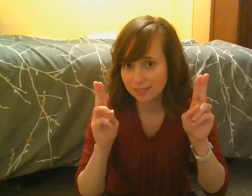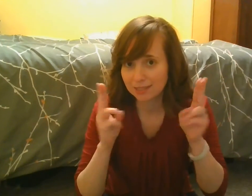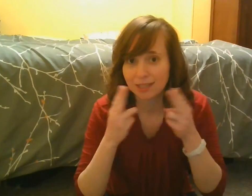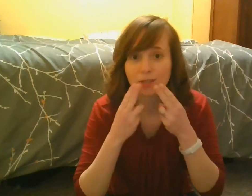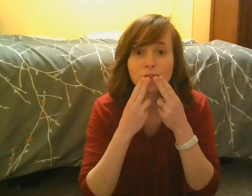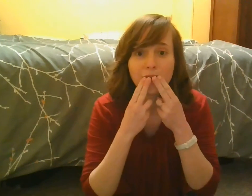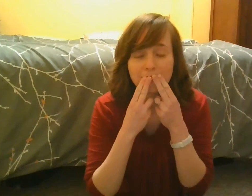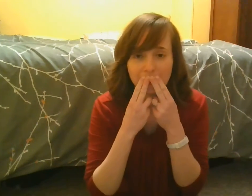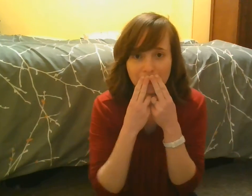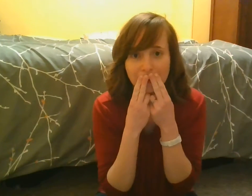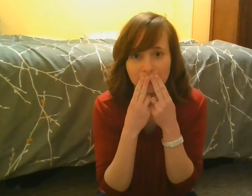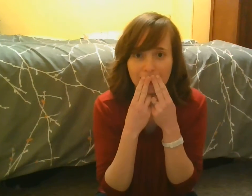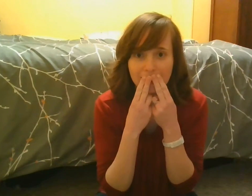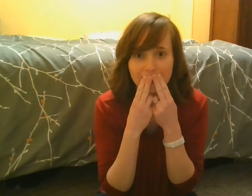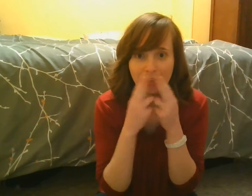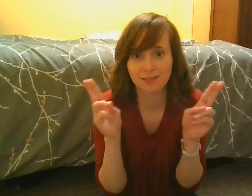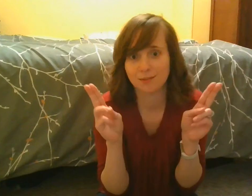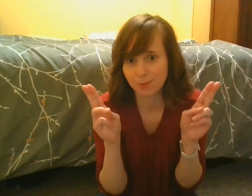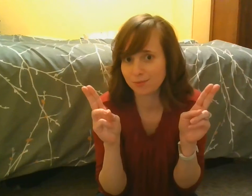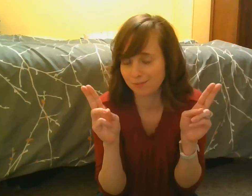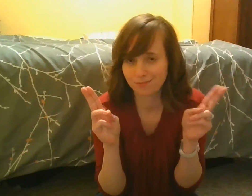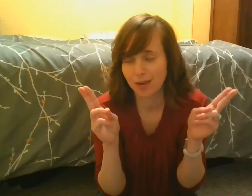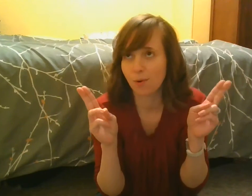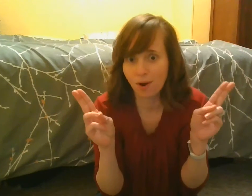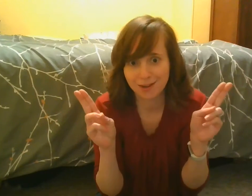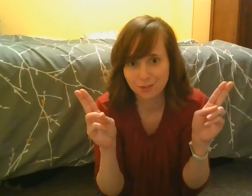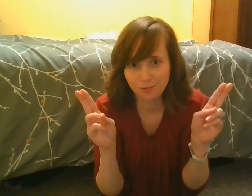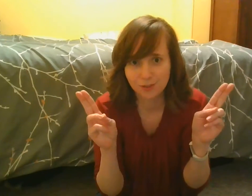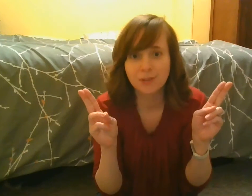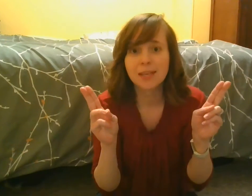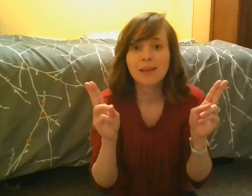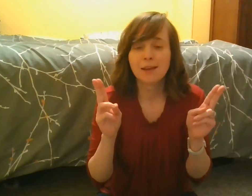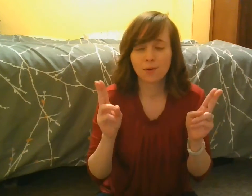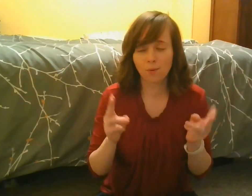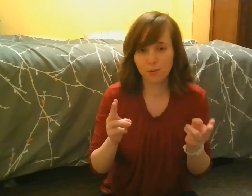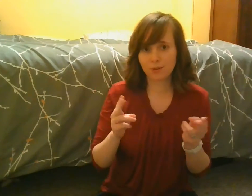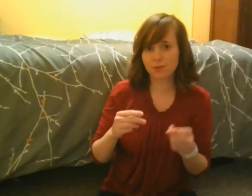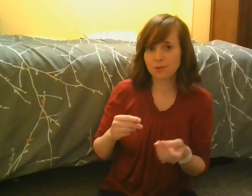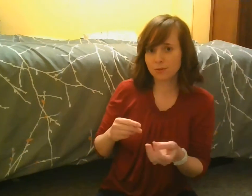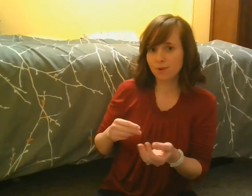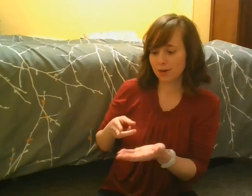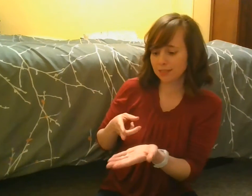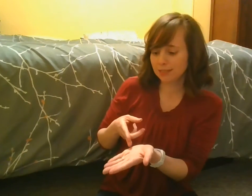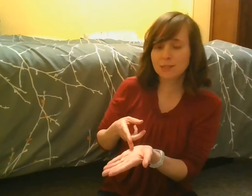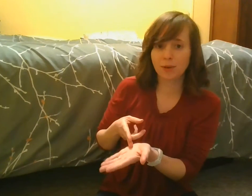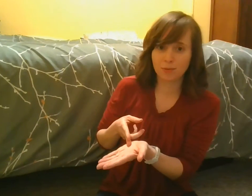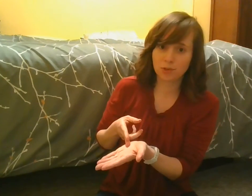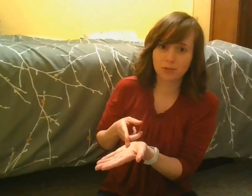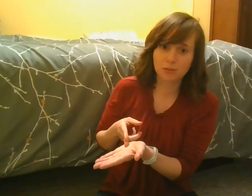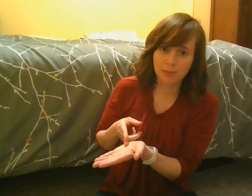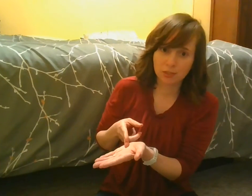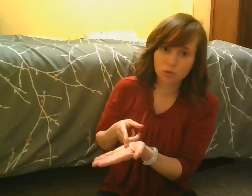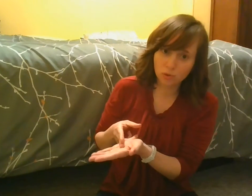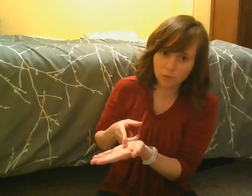like you're actually like telling about how honest you feel. Or you can do honest this way, which also means